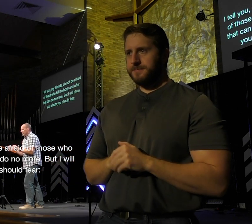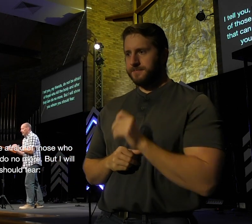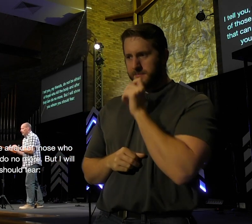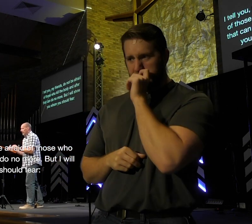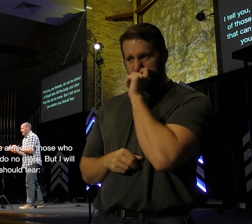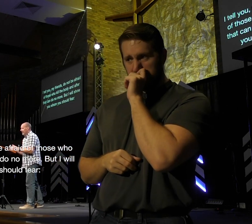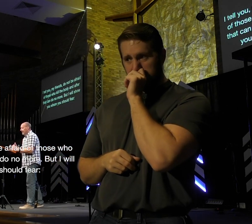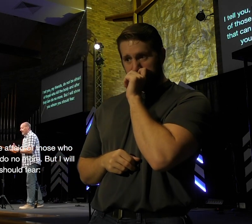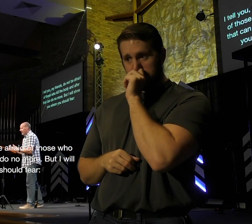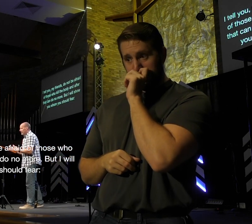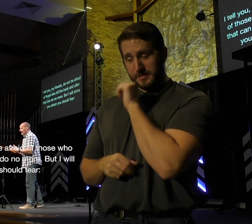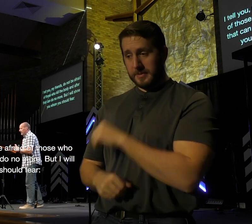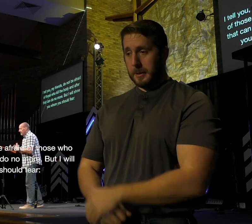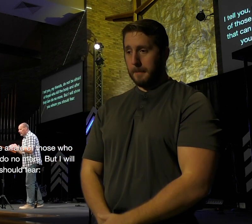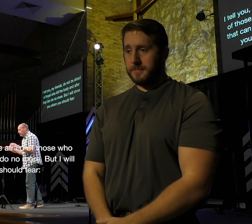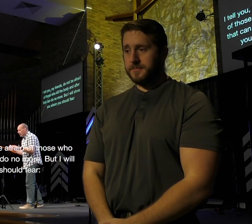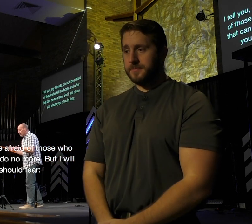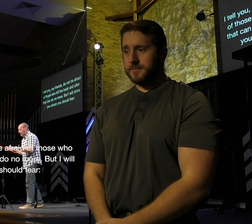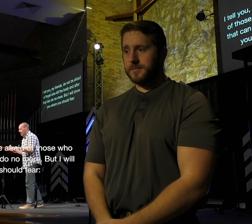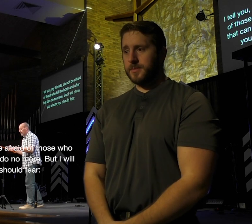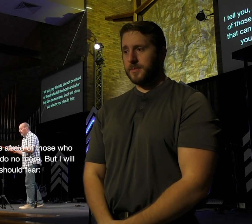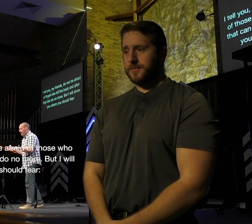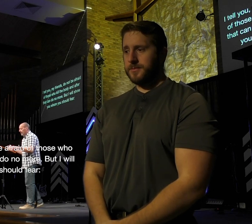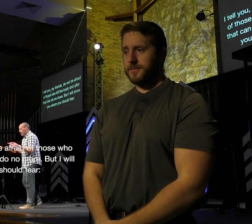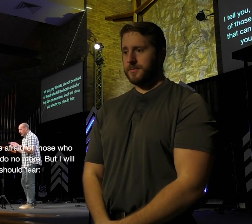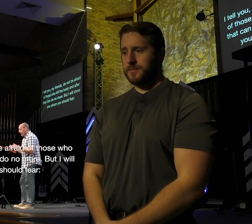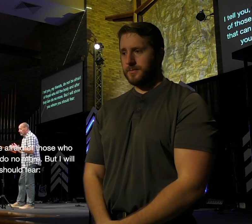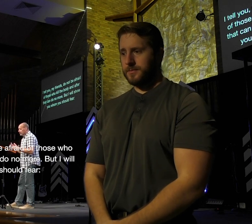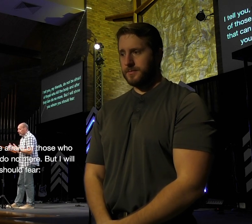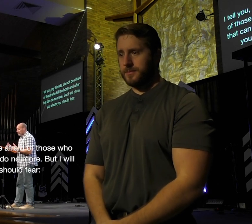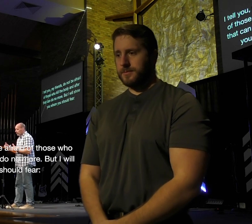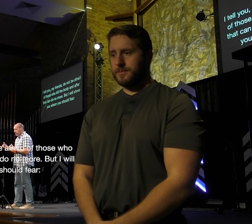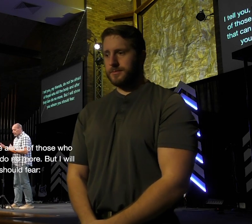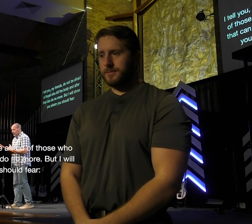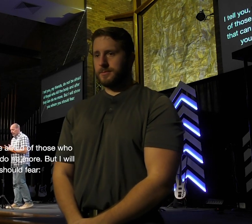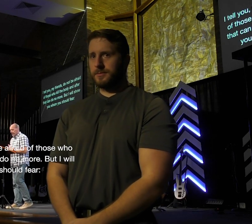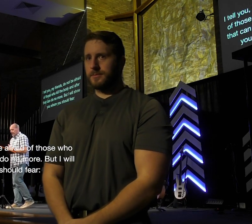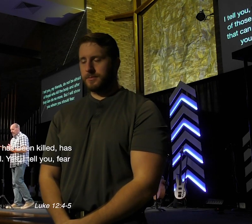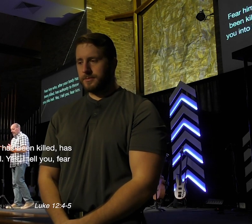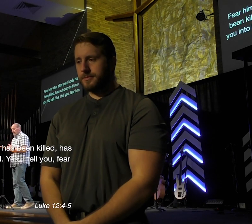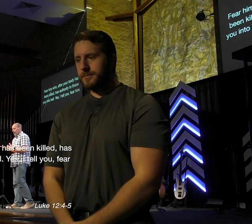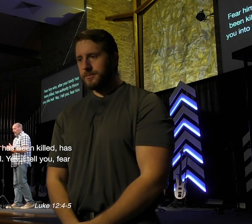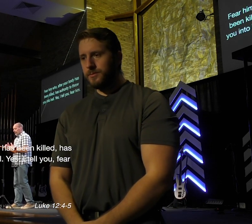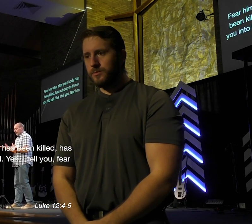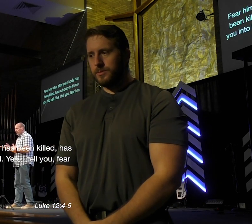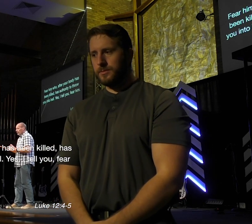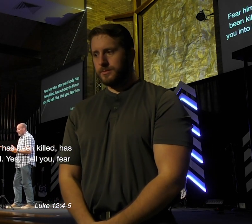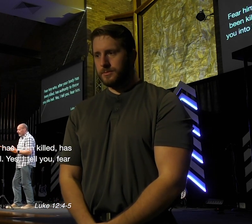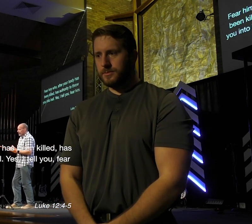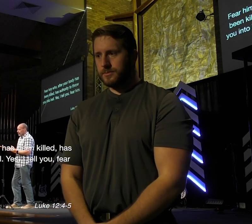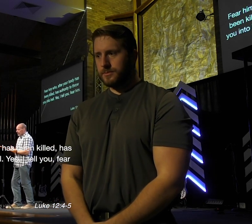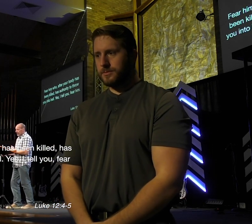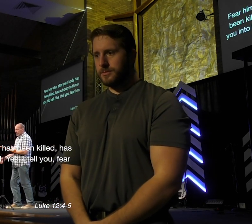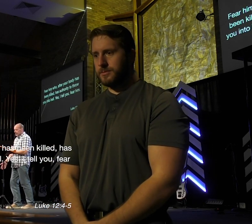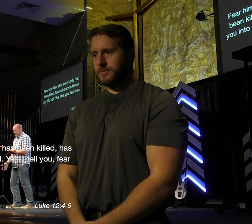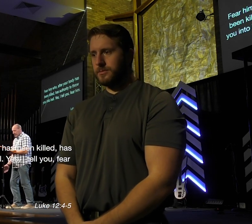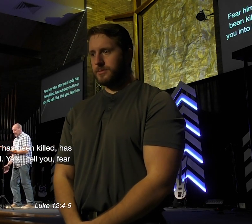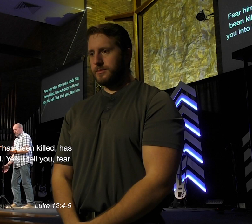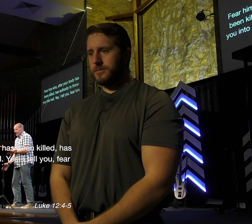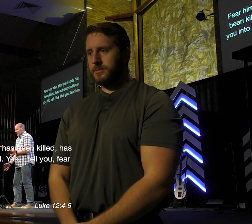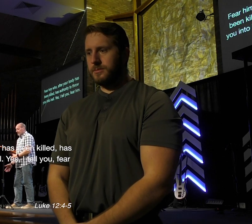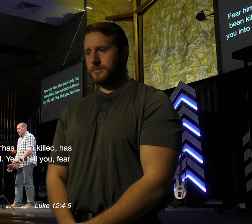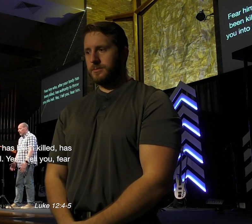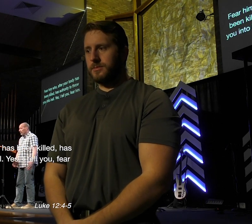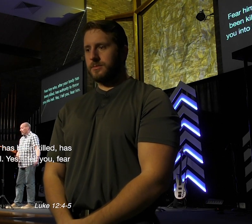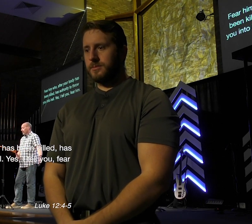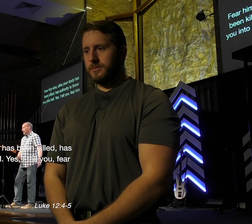those who kill the body and after that can do no more. But I will show you whom you should fear. Fear him who, after your body has been